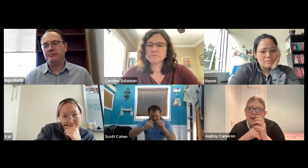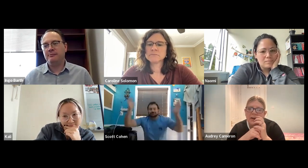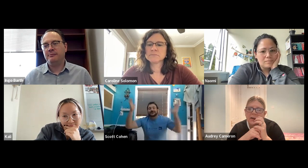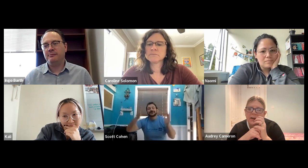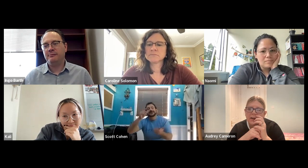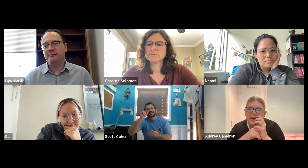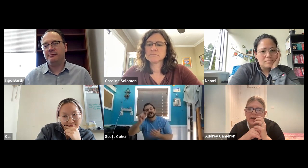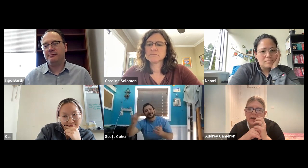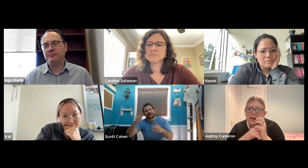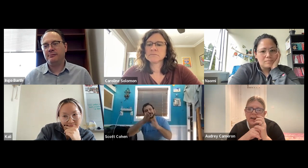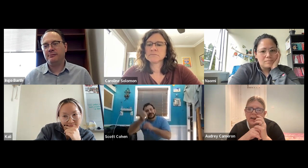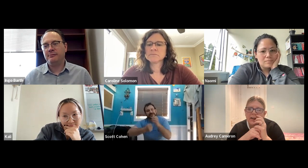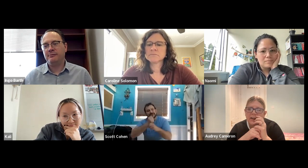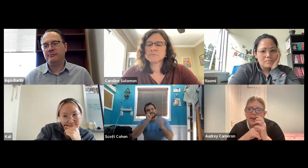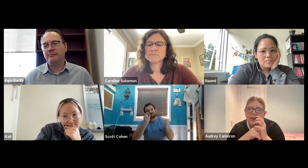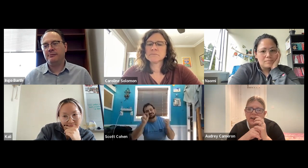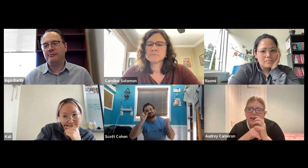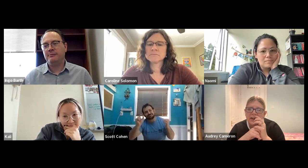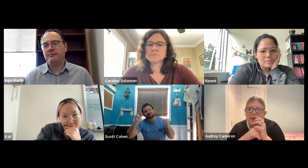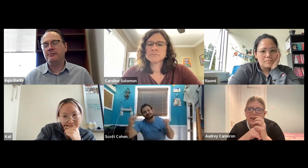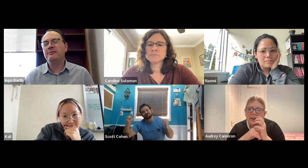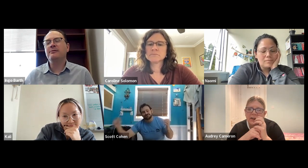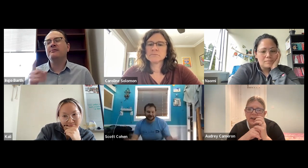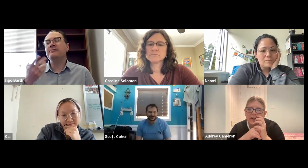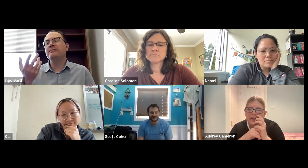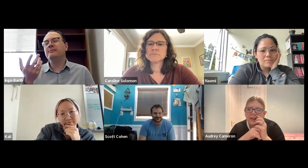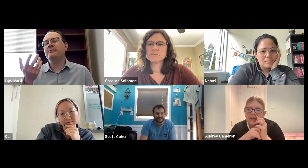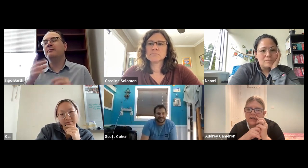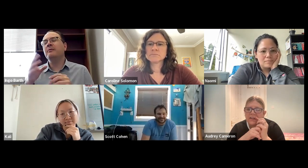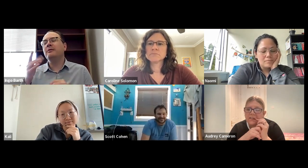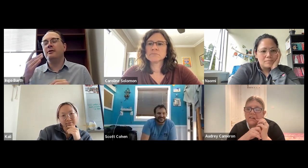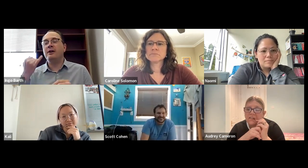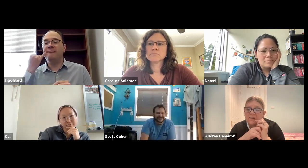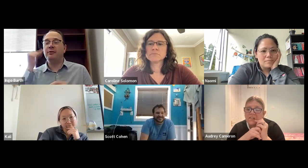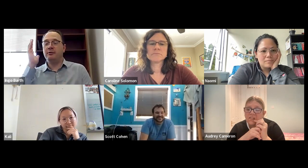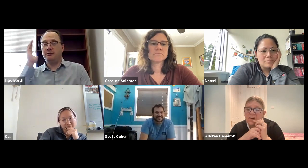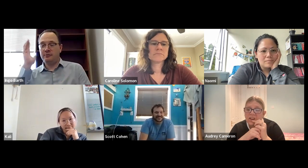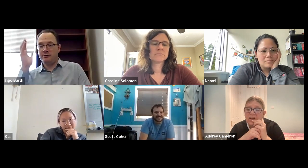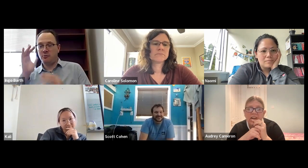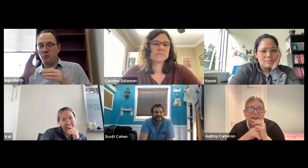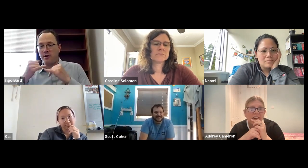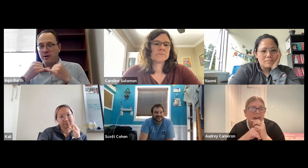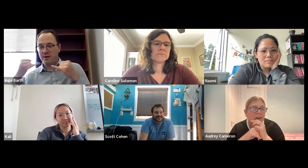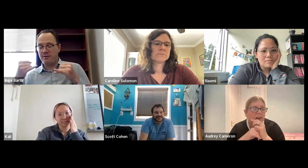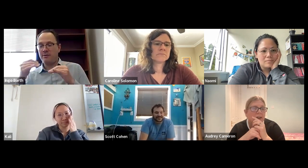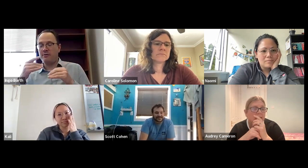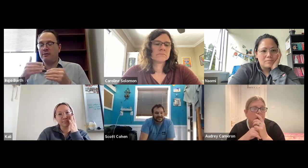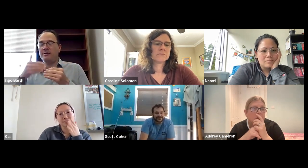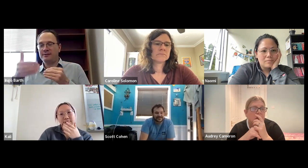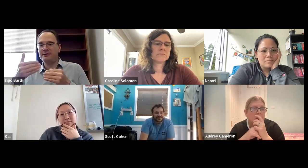heavy discussions and really brainstorming. And then over the years, little by little, you know, we make some incremental progress. Because